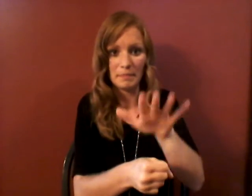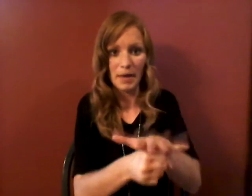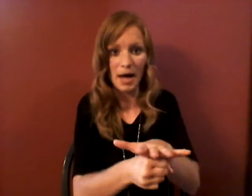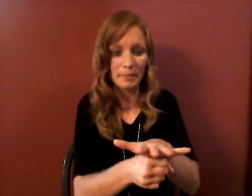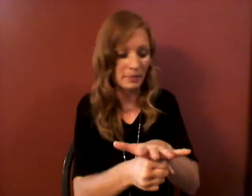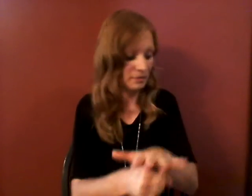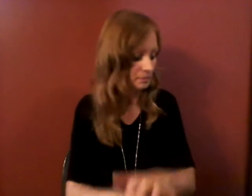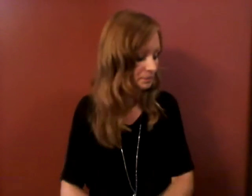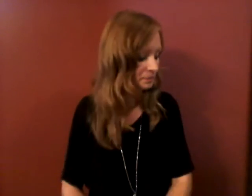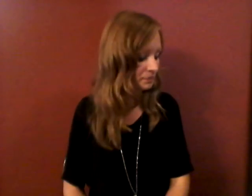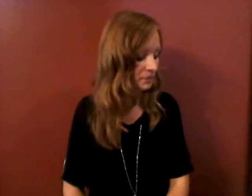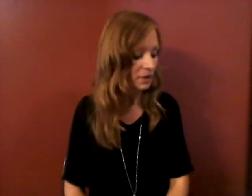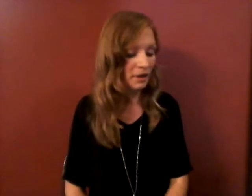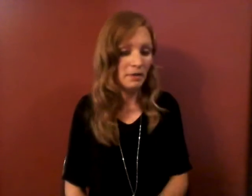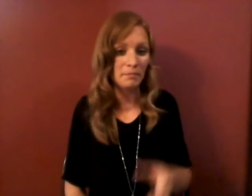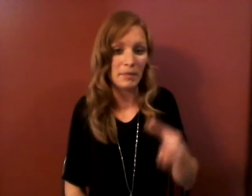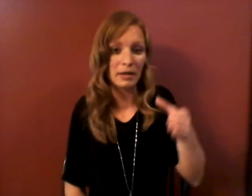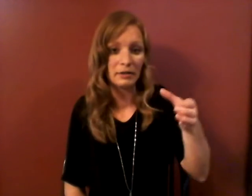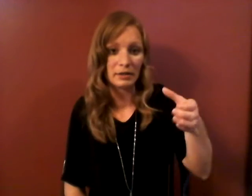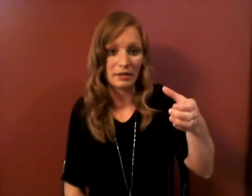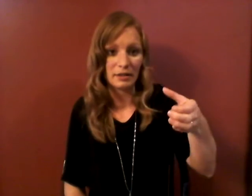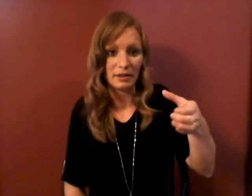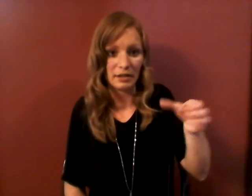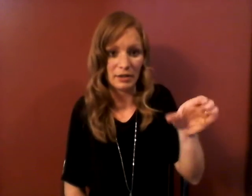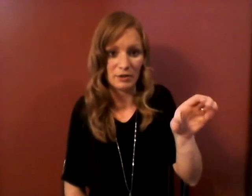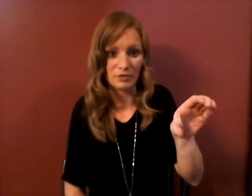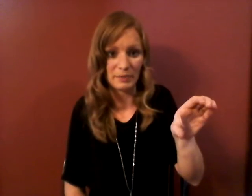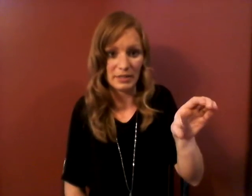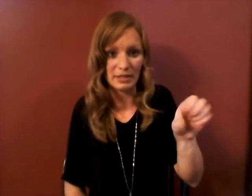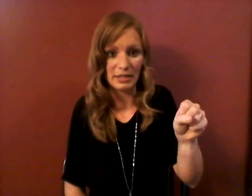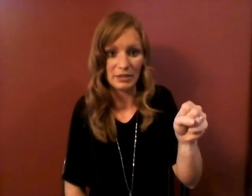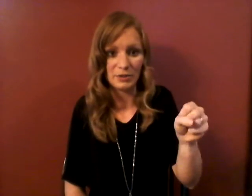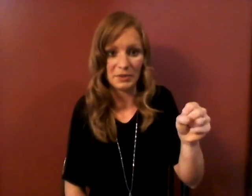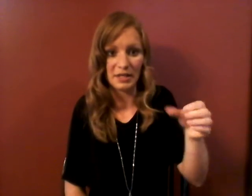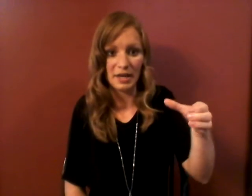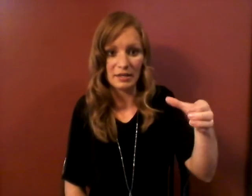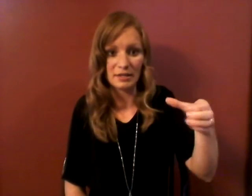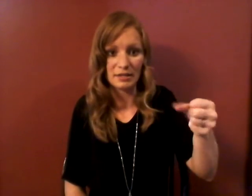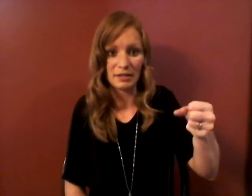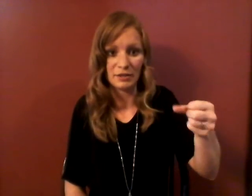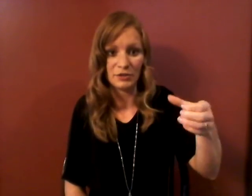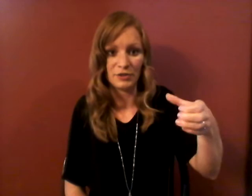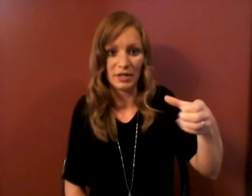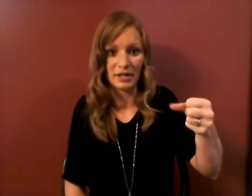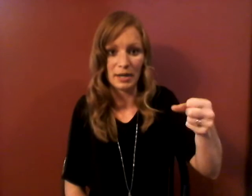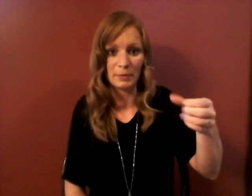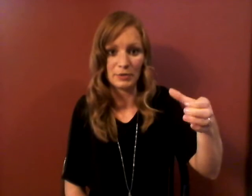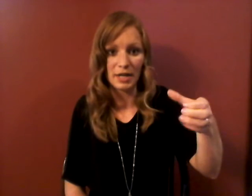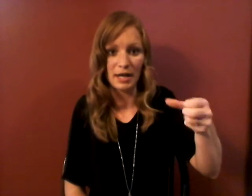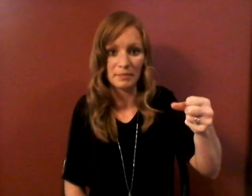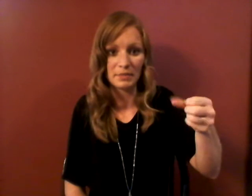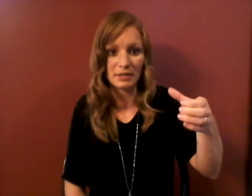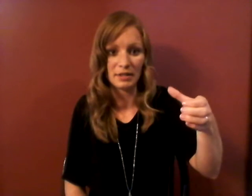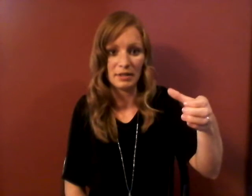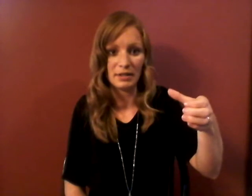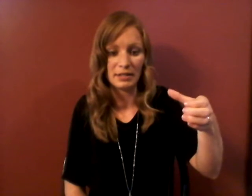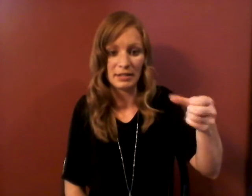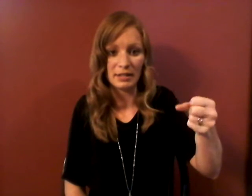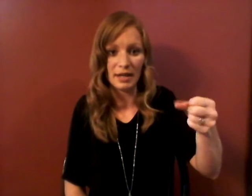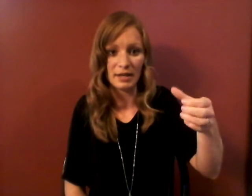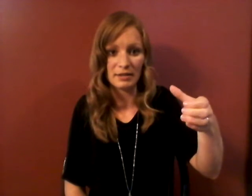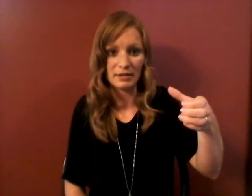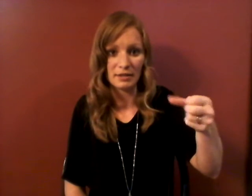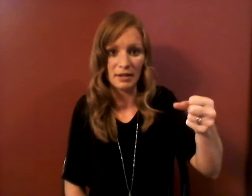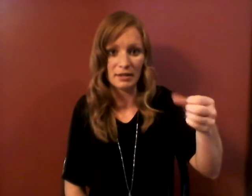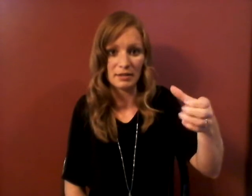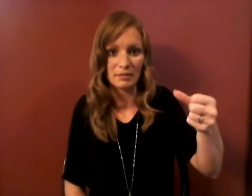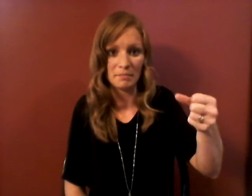Pop. Milk. It goes from a C to an S, and you do that a couple times. C, S, C, S,